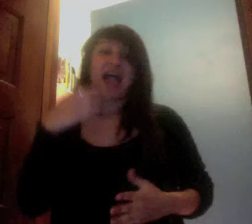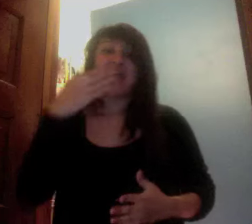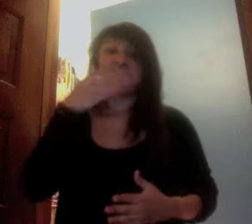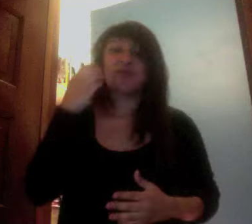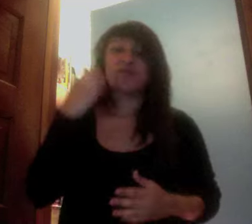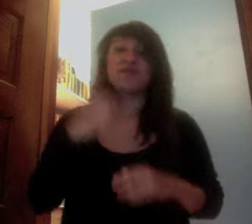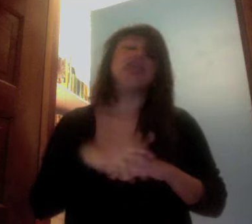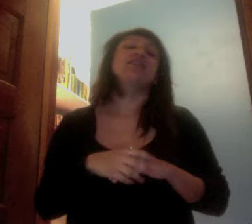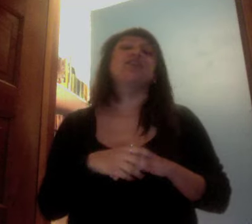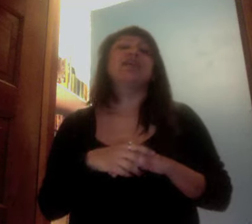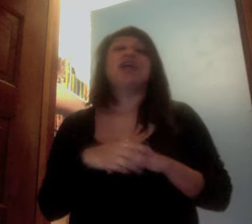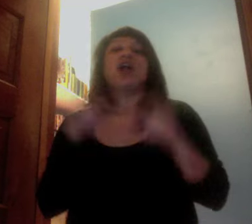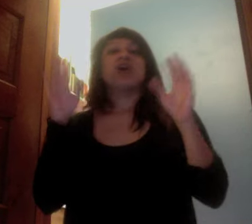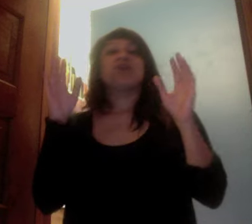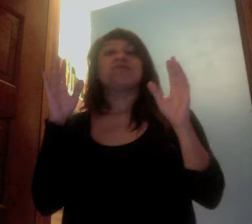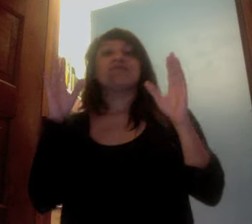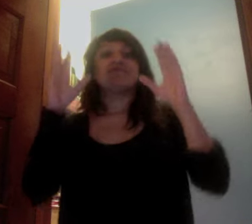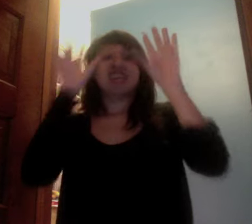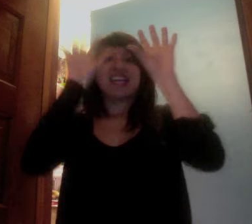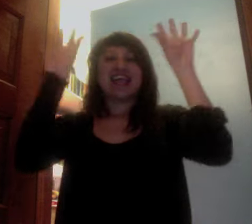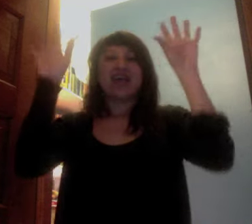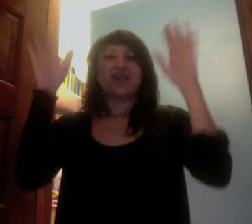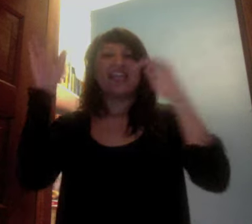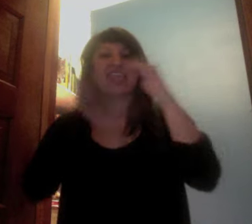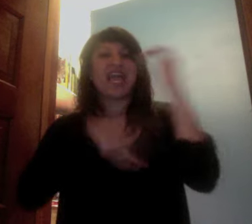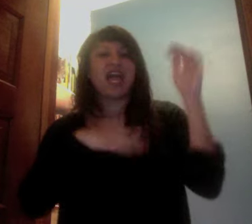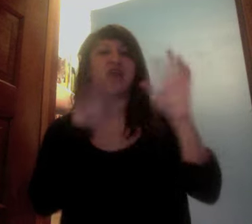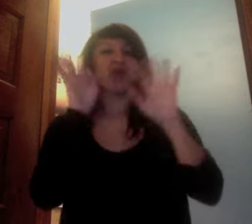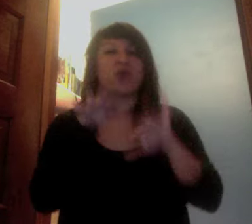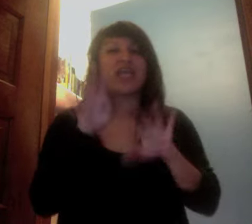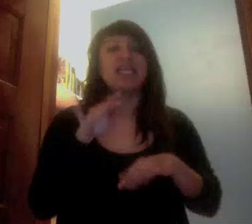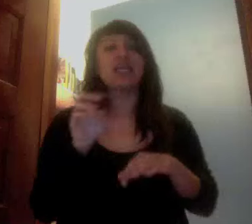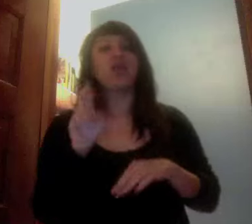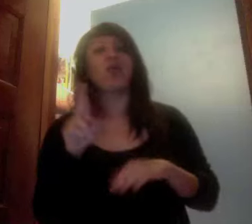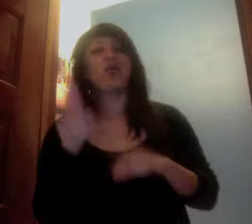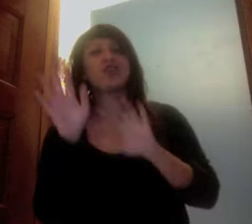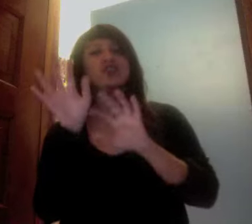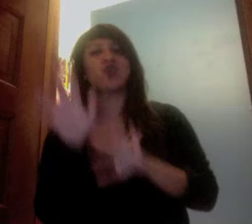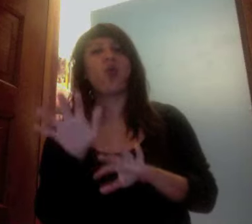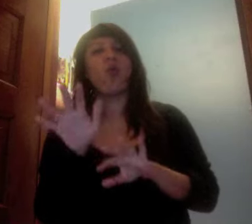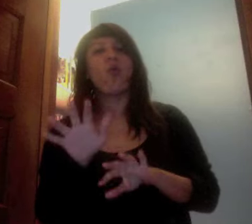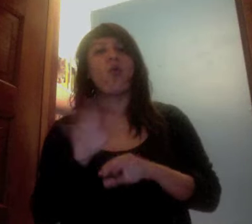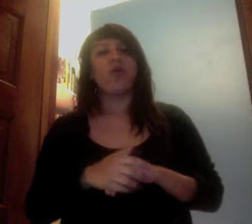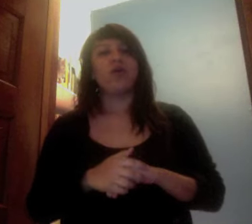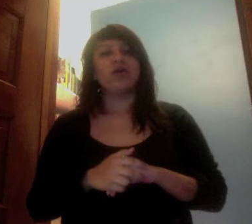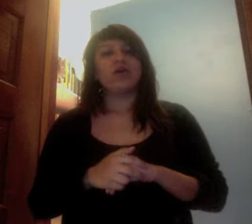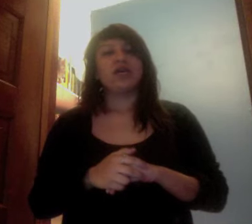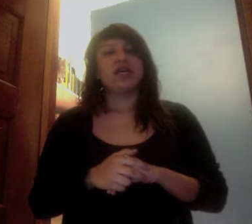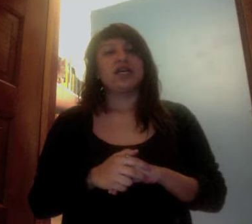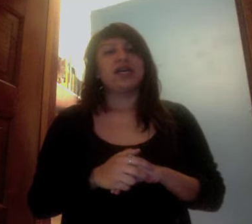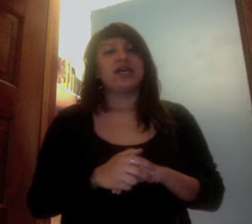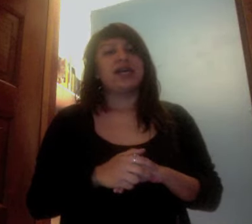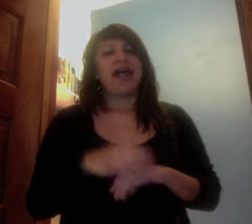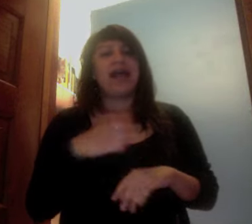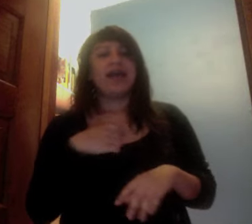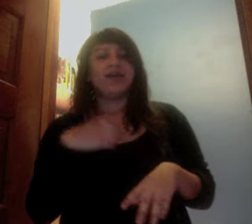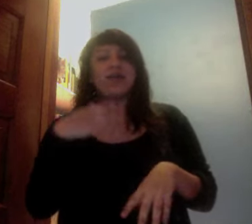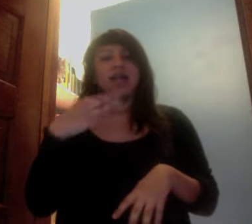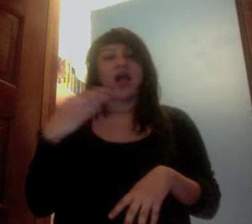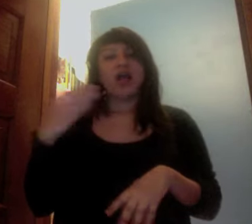I set out and was just sort of walking around, getting a feel for the area, and I went to the